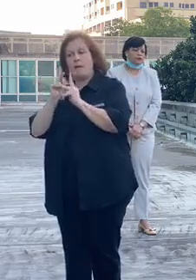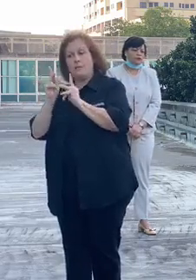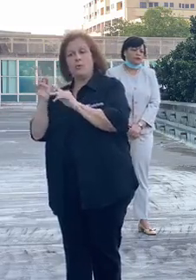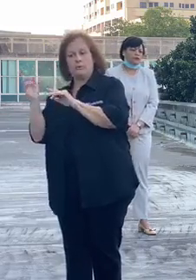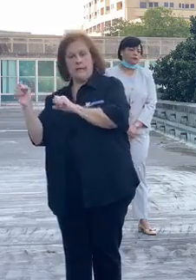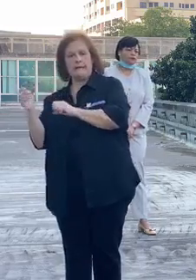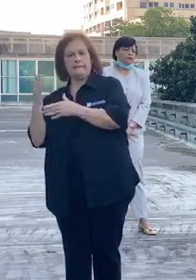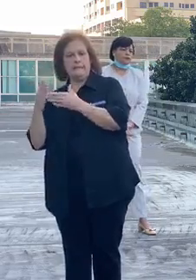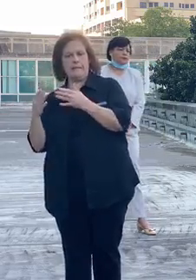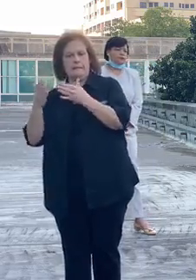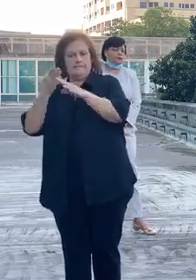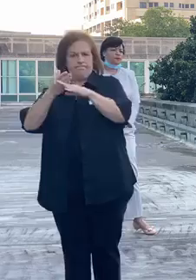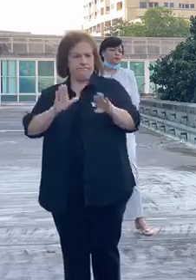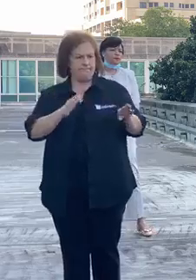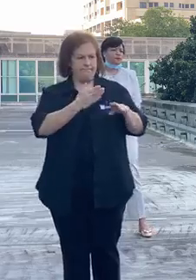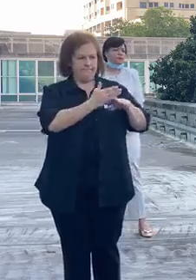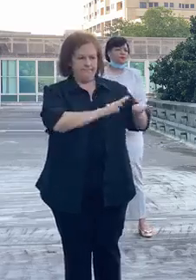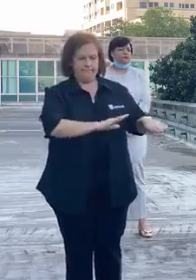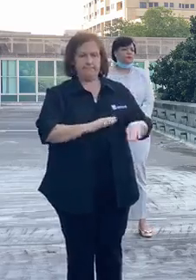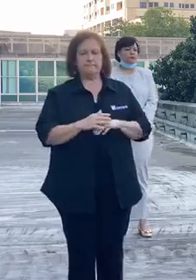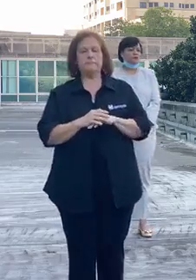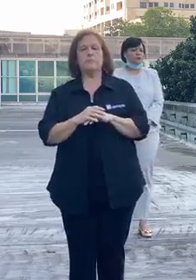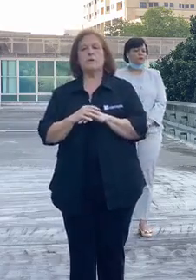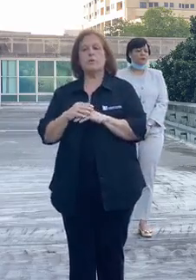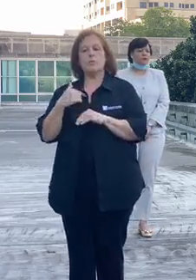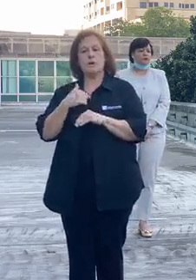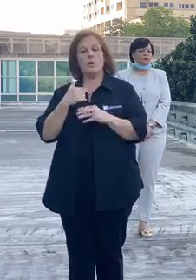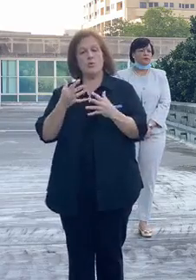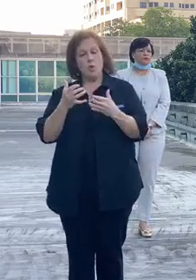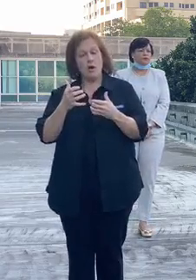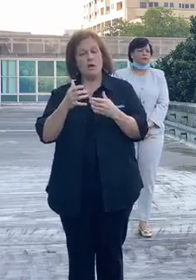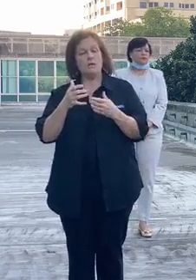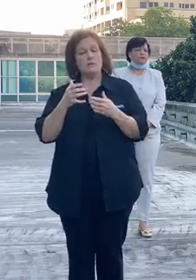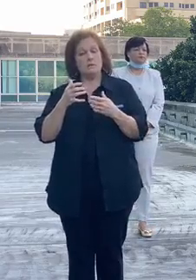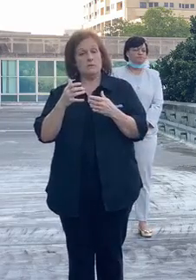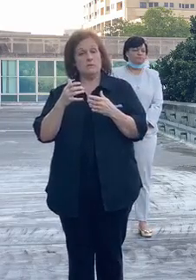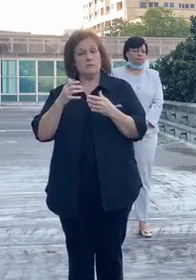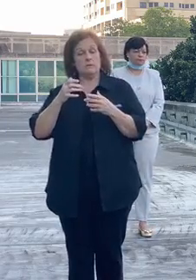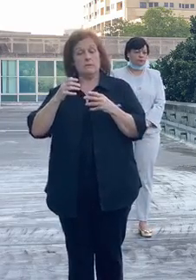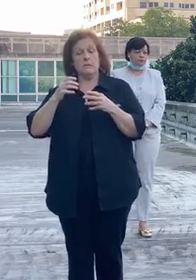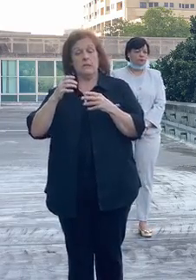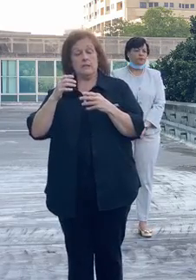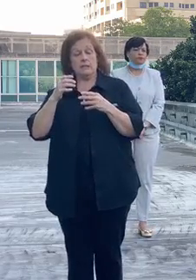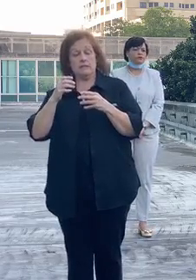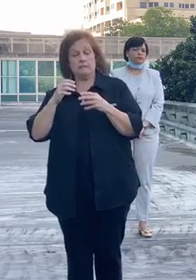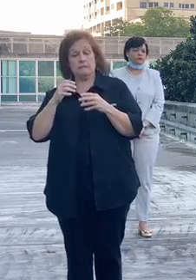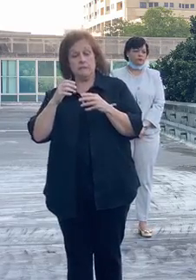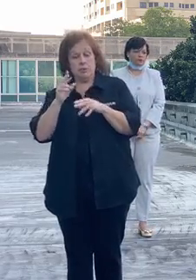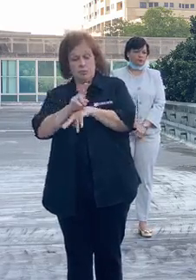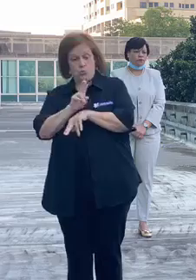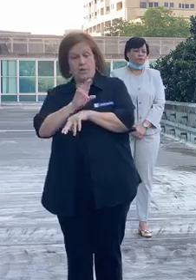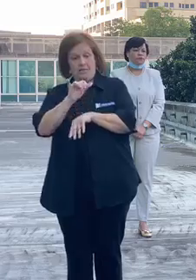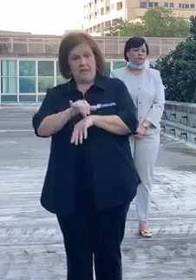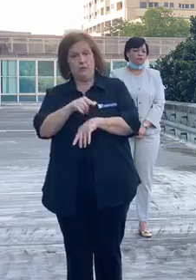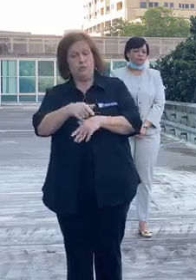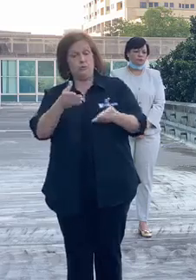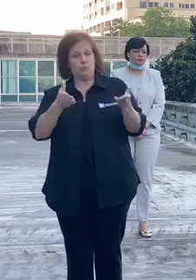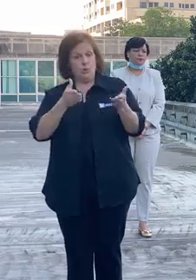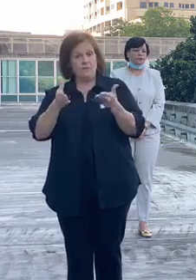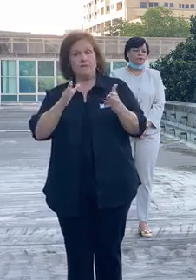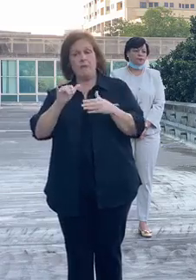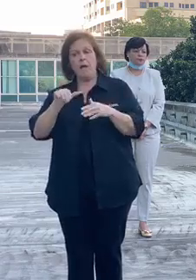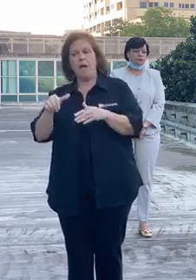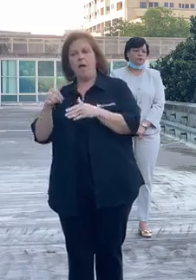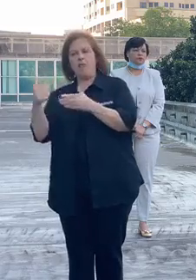very rapidly has expanded its criteria even further to accept patients referred by physicians and from other regions of the state,